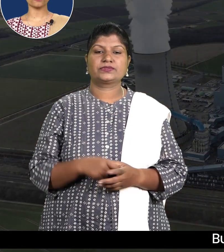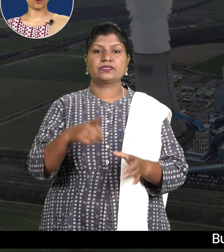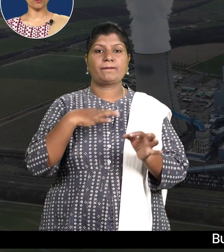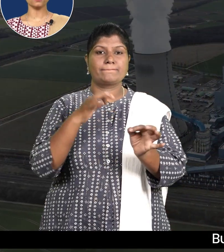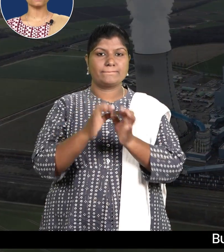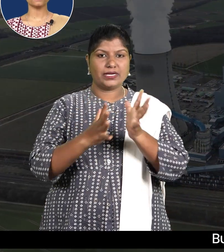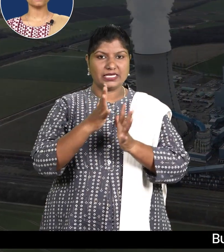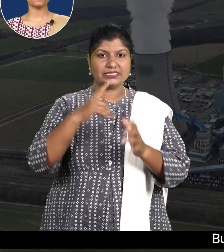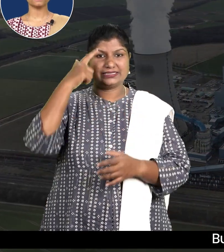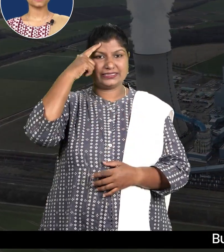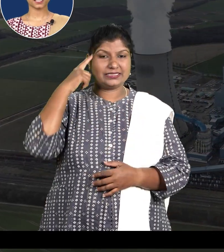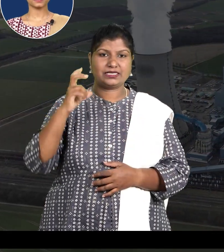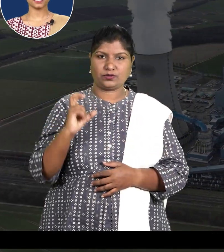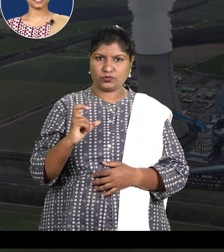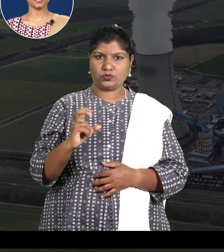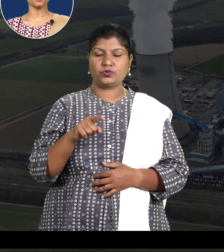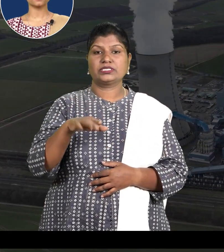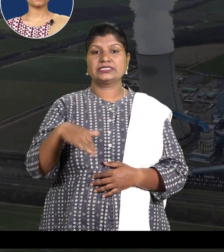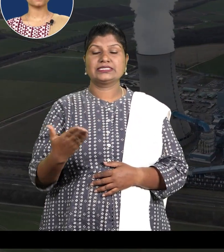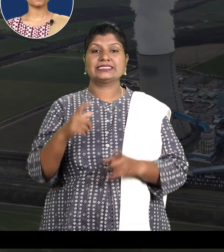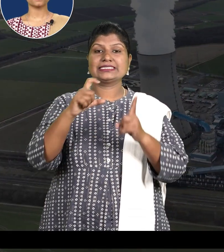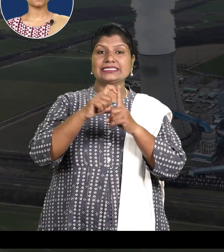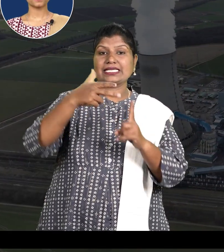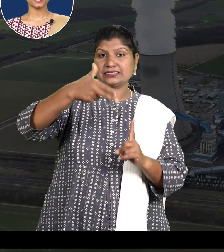Burning of coal and diesel